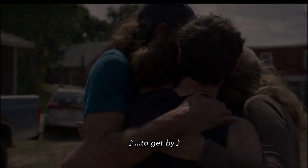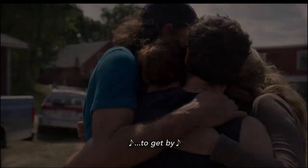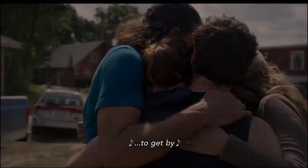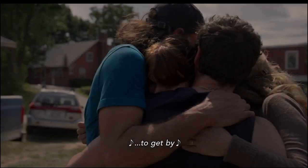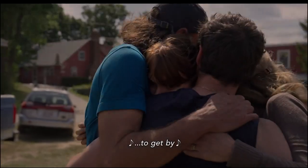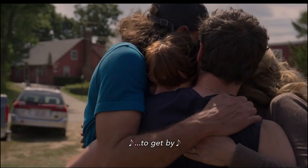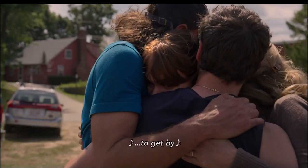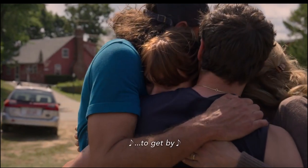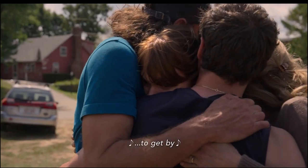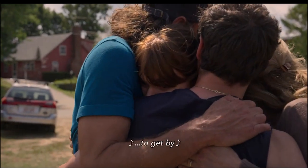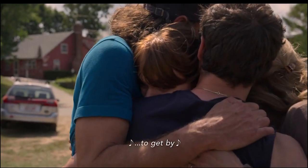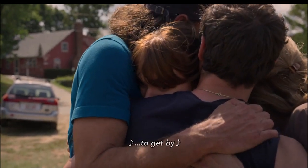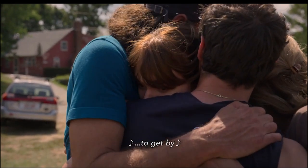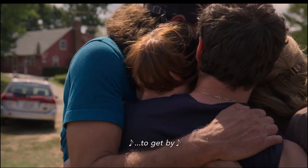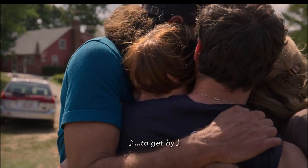to get by.